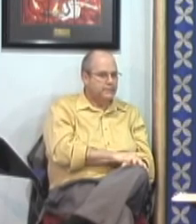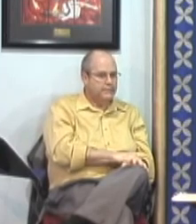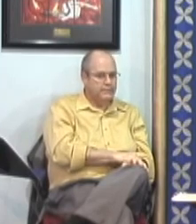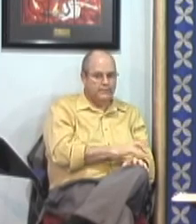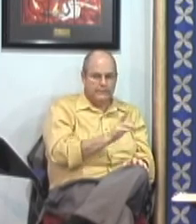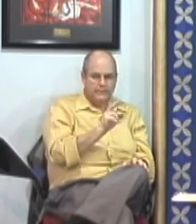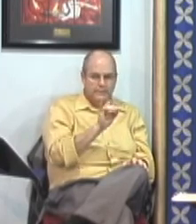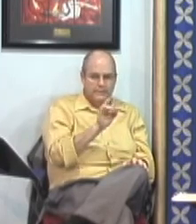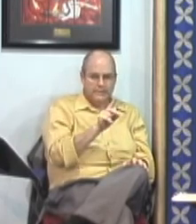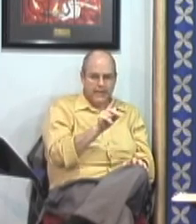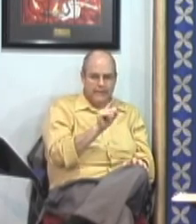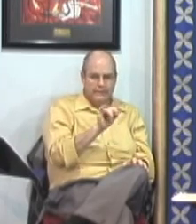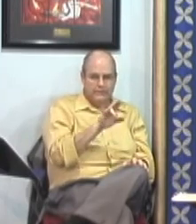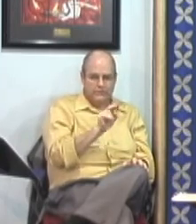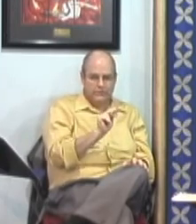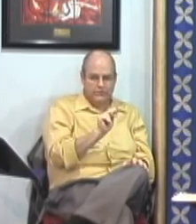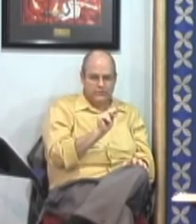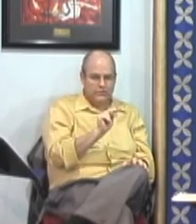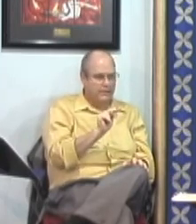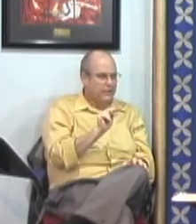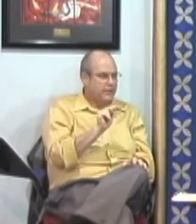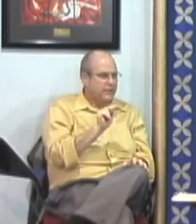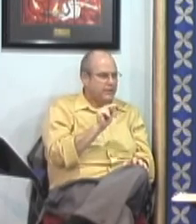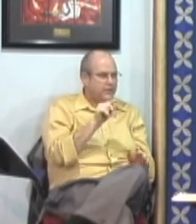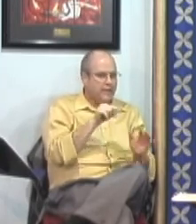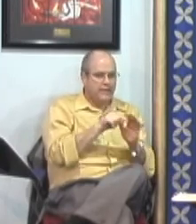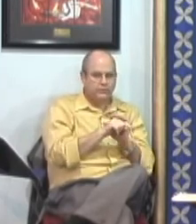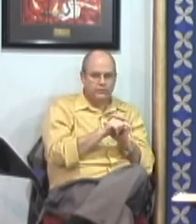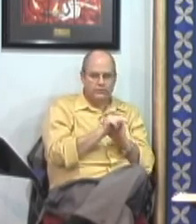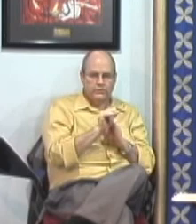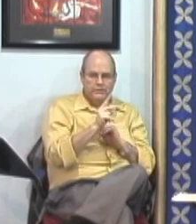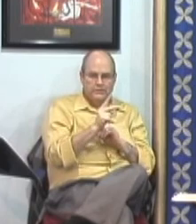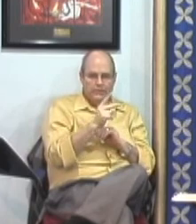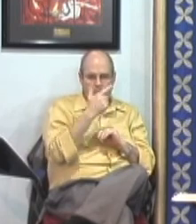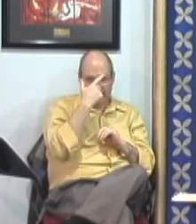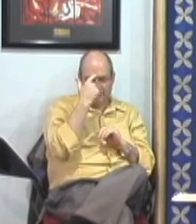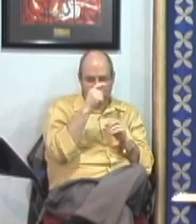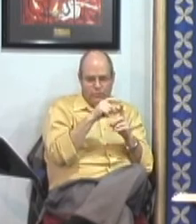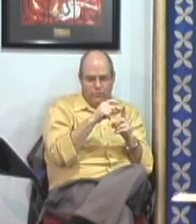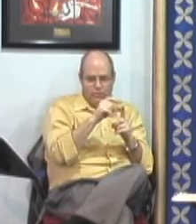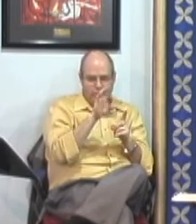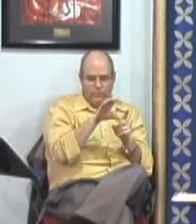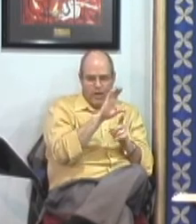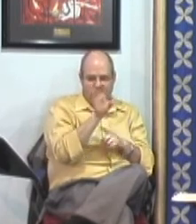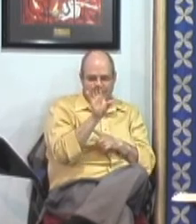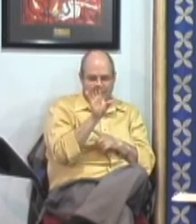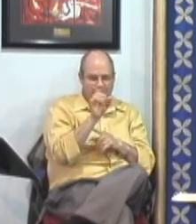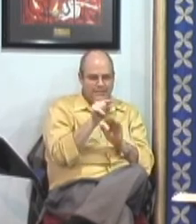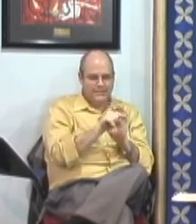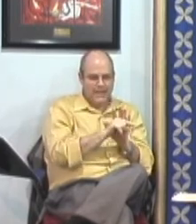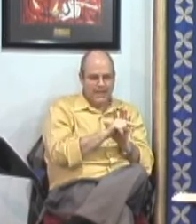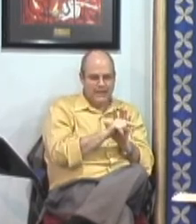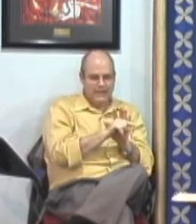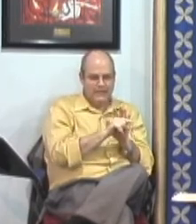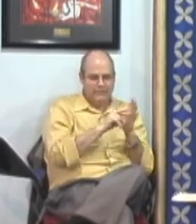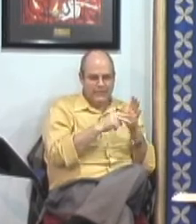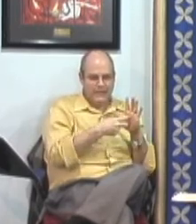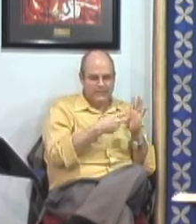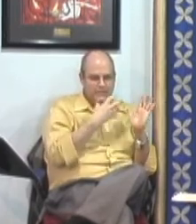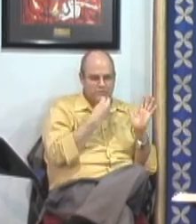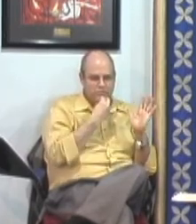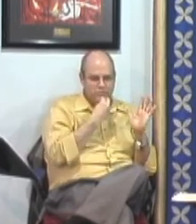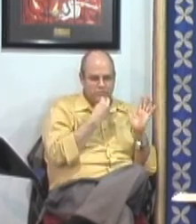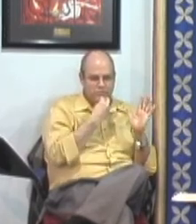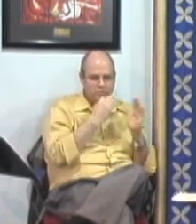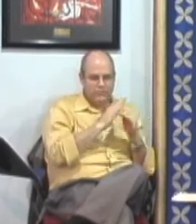David Stern's translation, and he uses execution stake because the word cross has taken on negative connotations in the Jewish